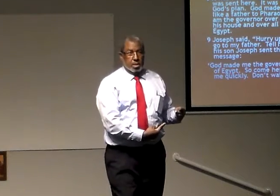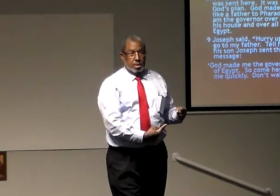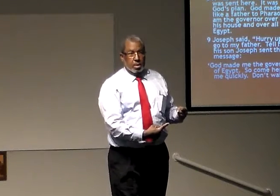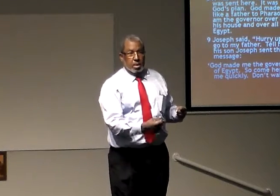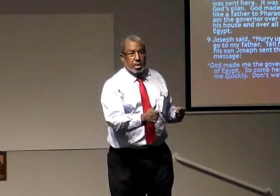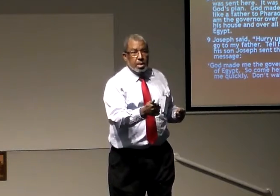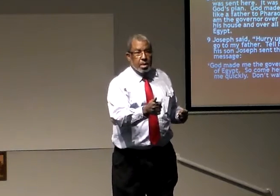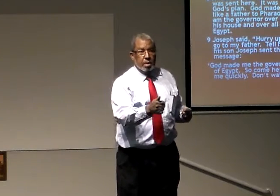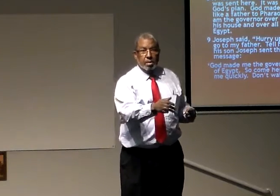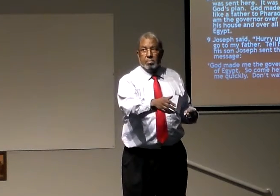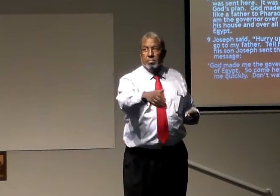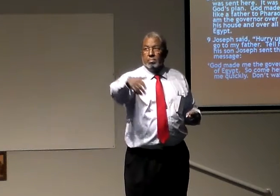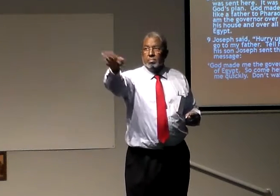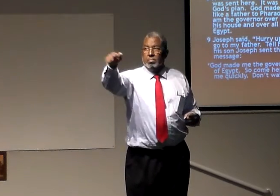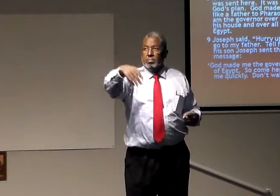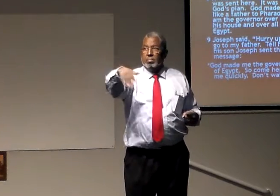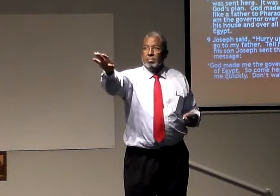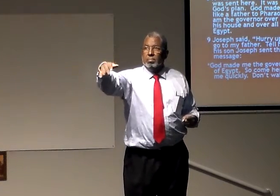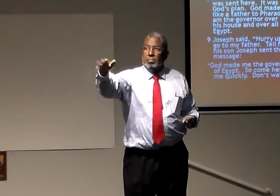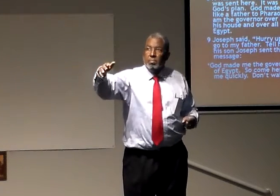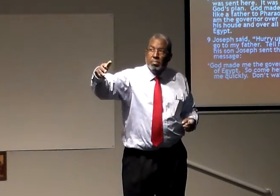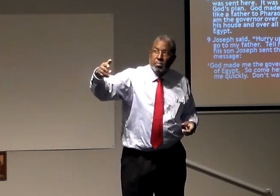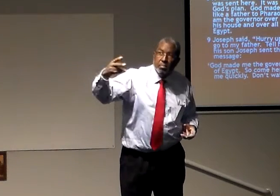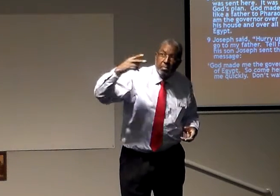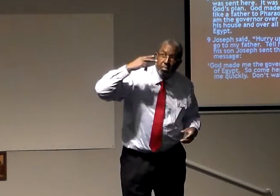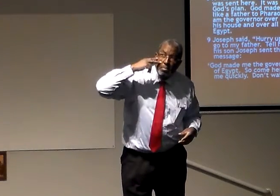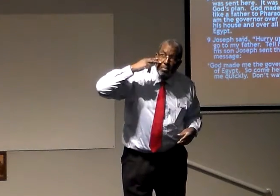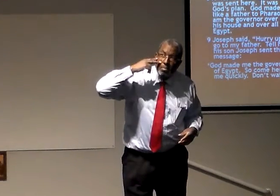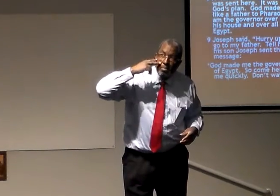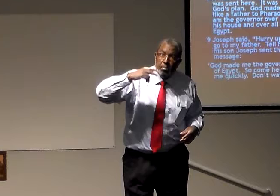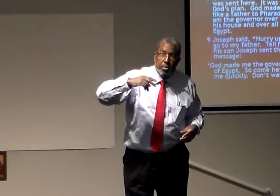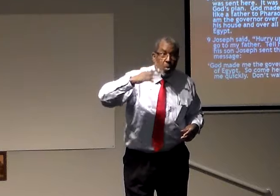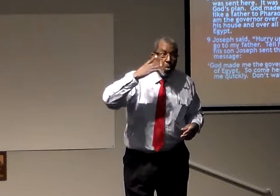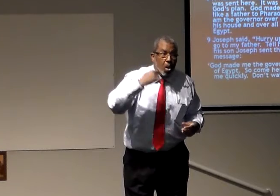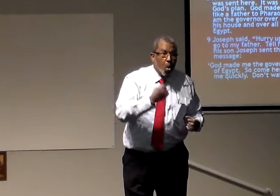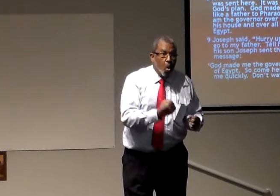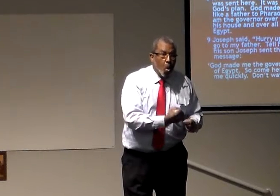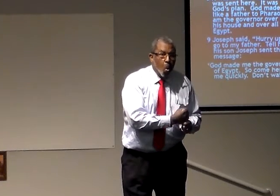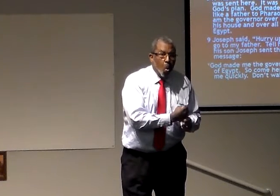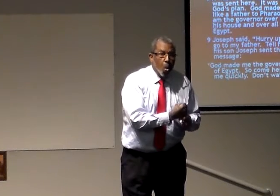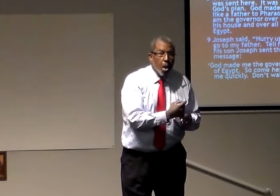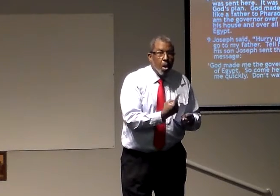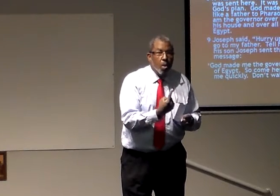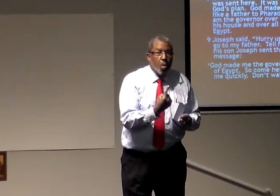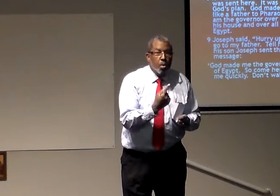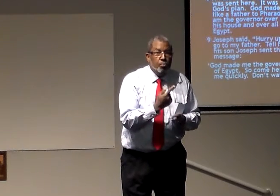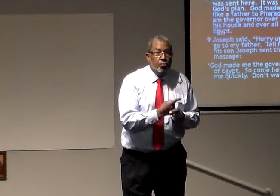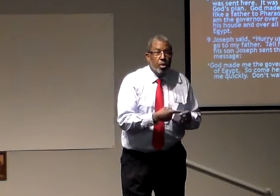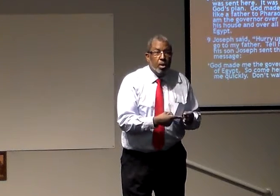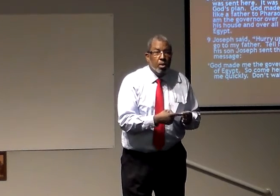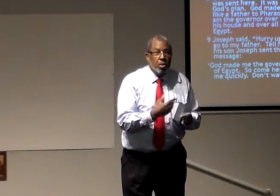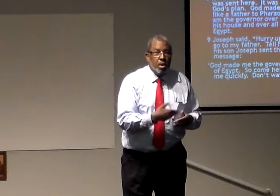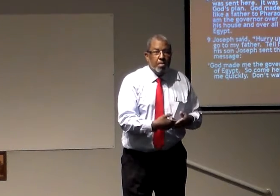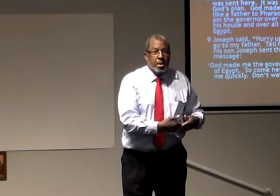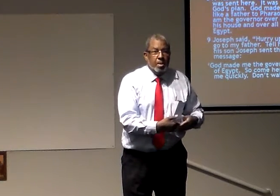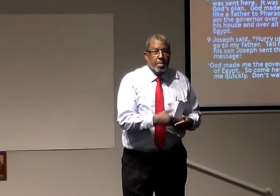He held Benjamin. Said, go. Let me see my father. And one brother who